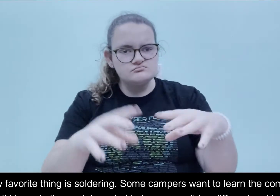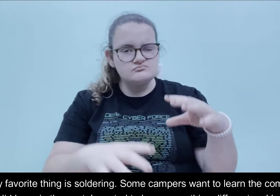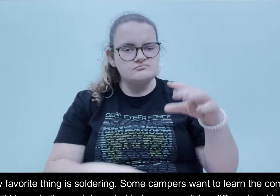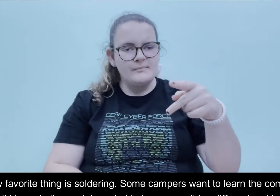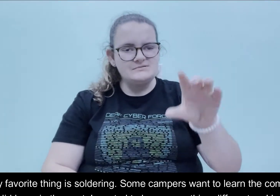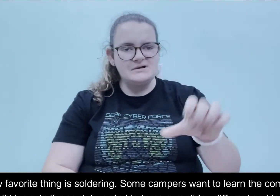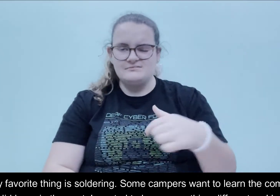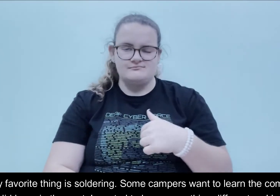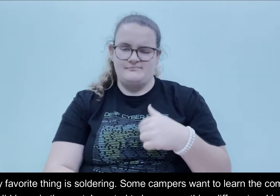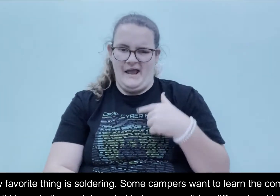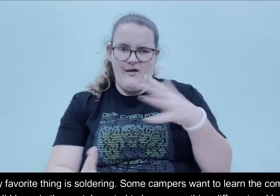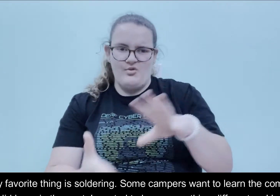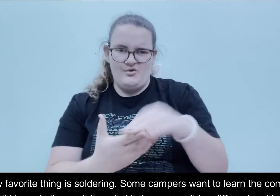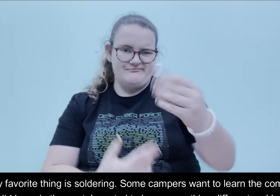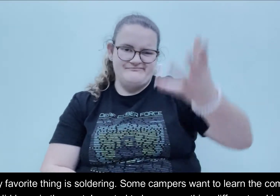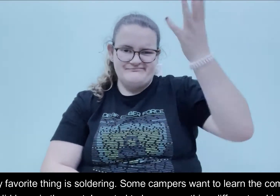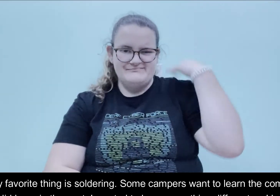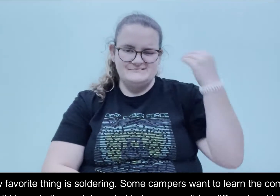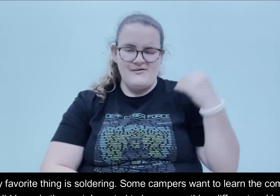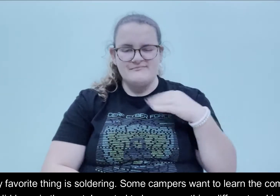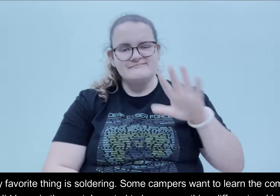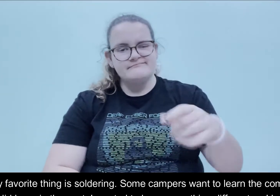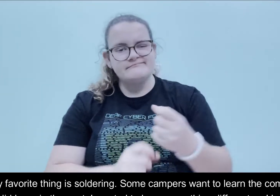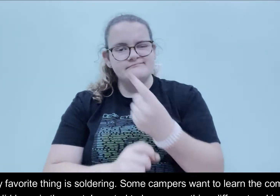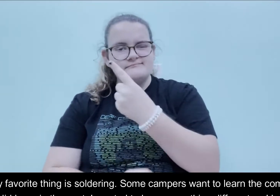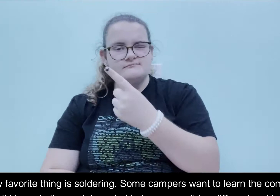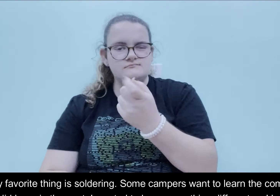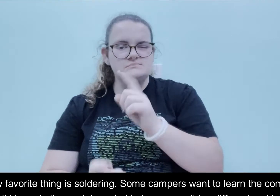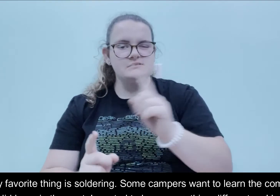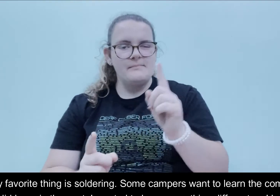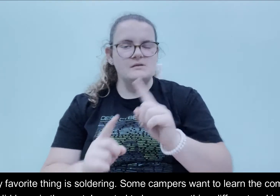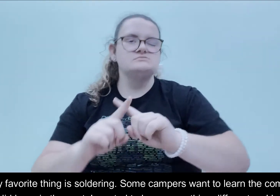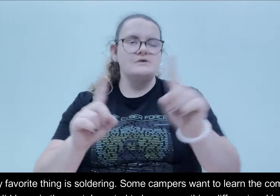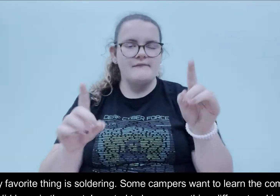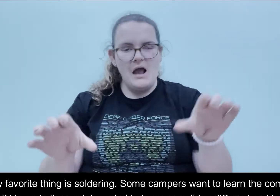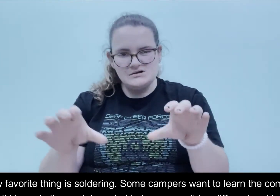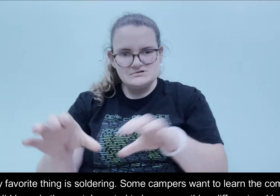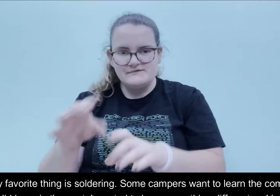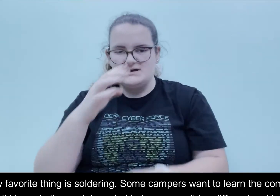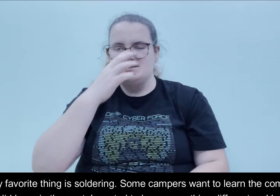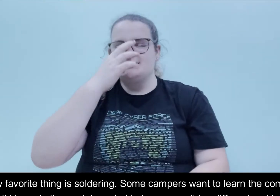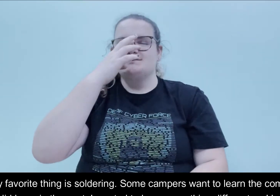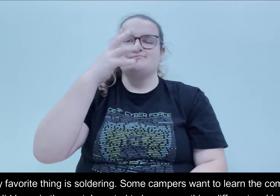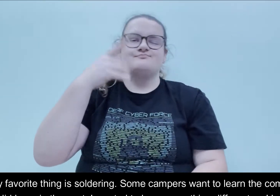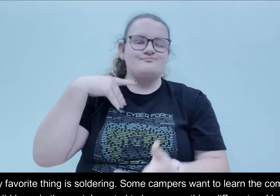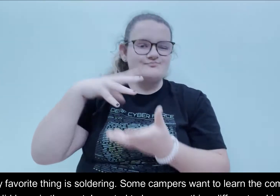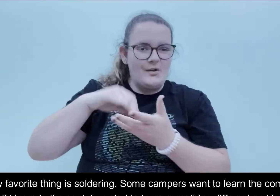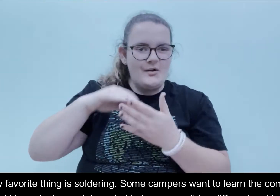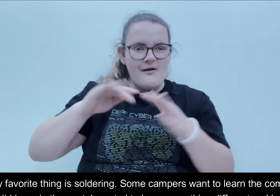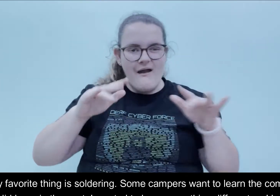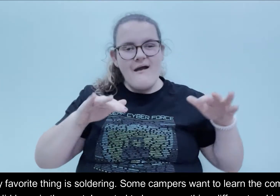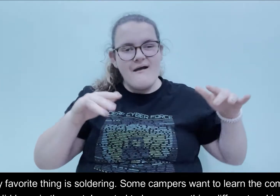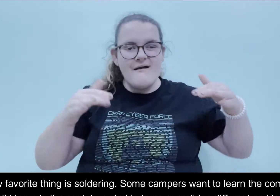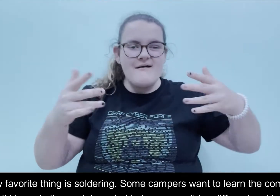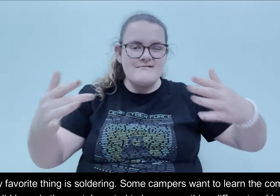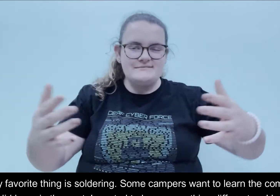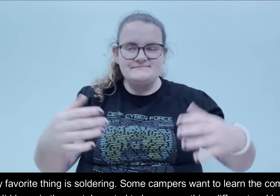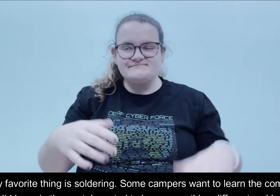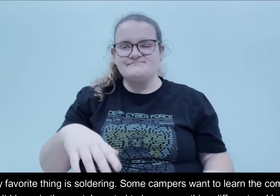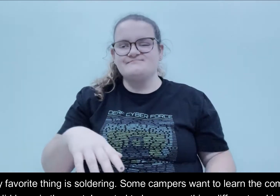of my favorite things, was really, really cool. It was fun to watch. They had a lot